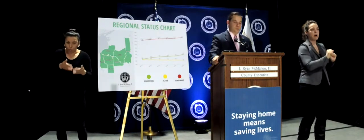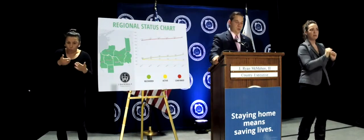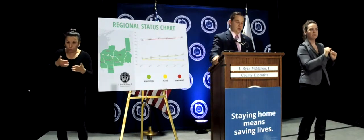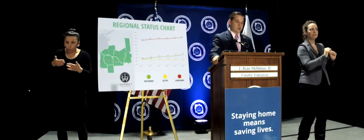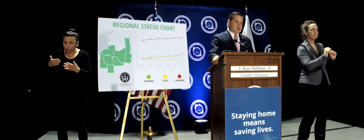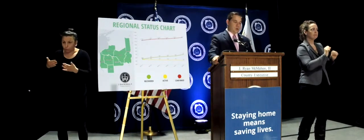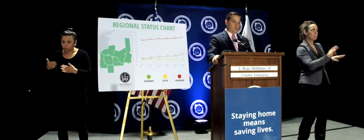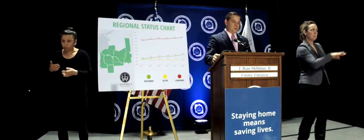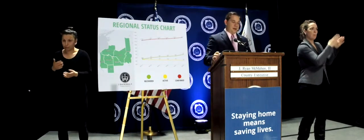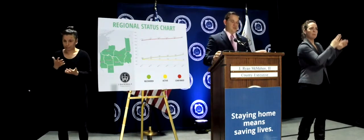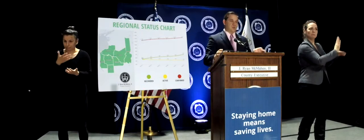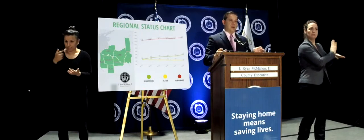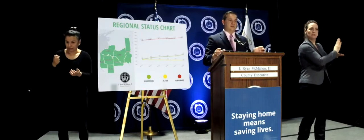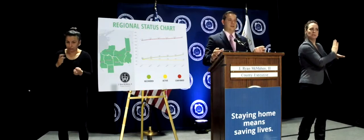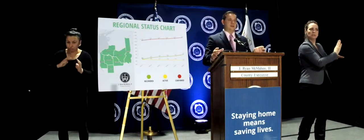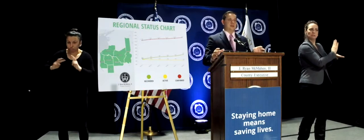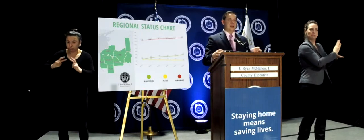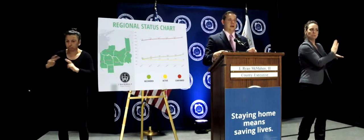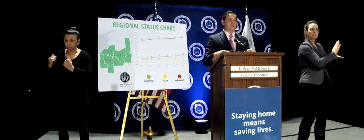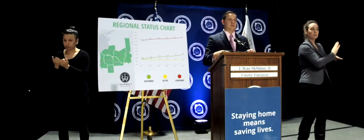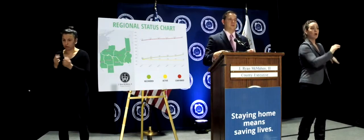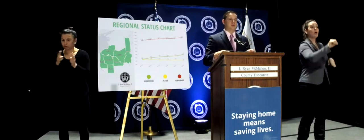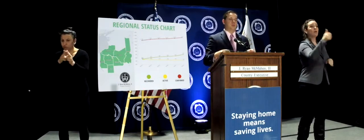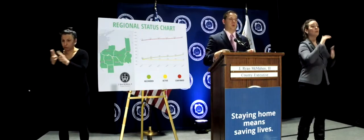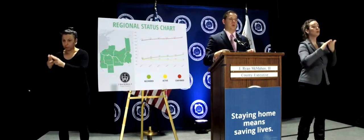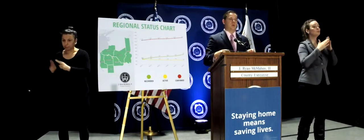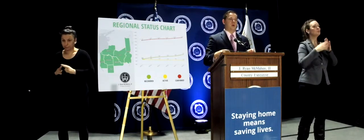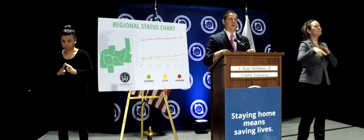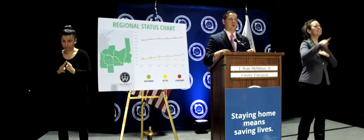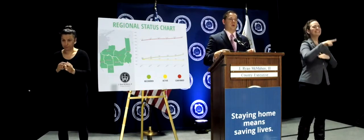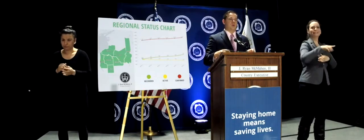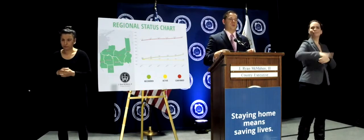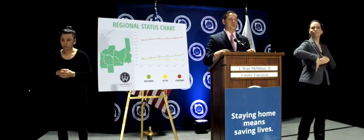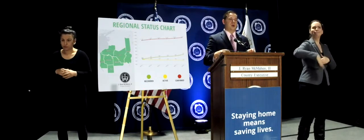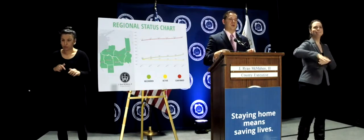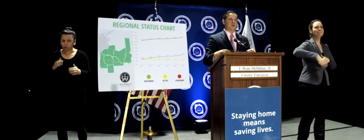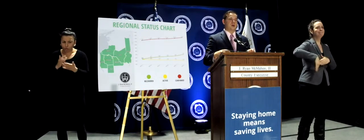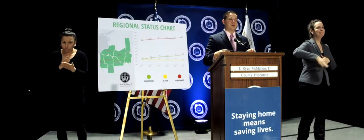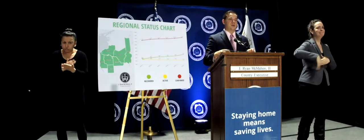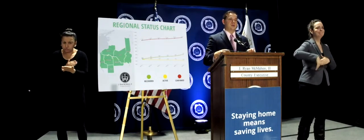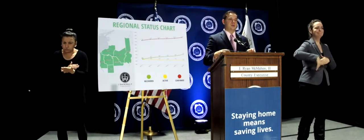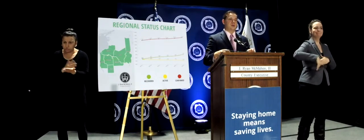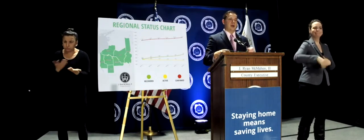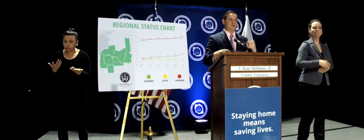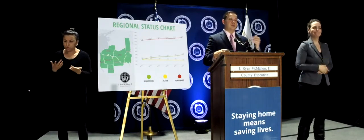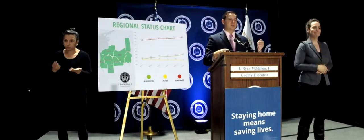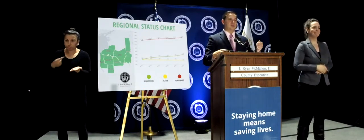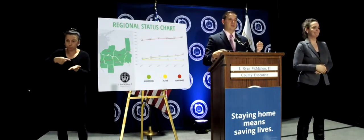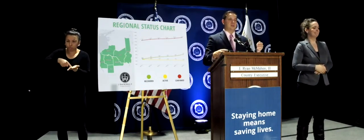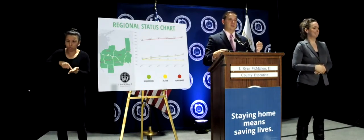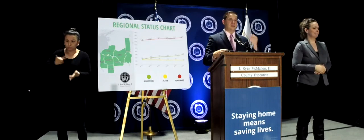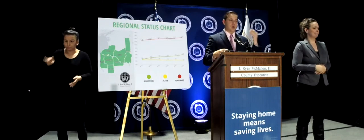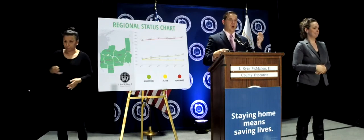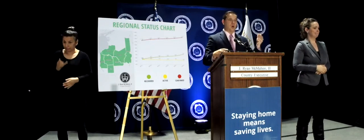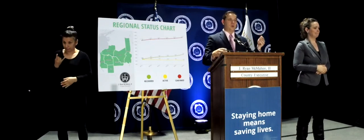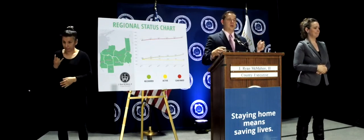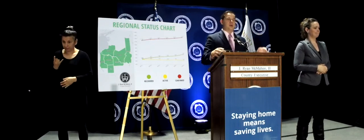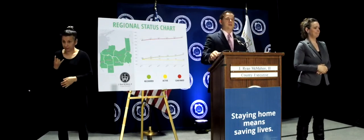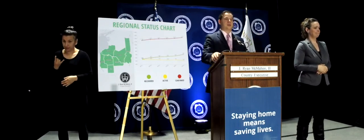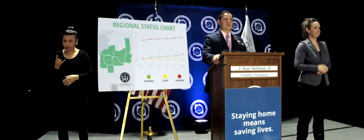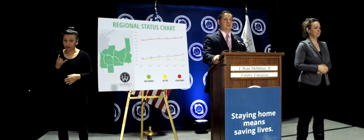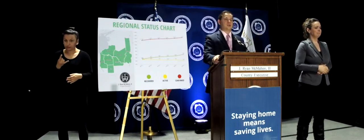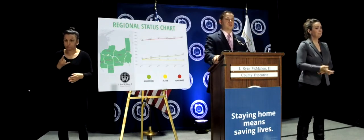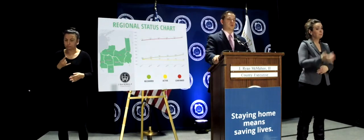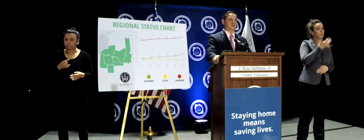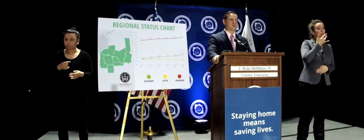yet. So the best way to get the data to the point where restart isn't a conversation, it's let's go,